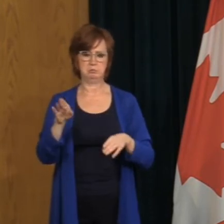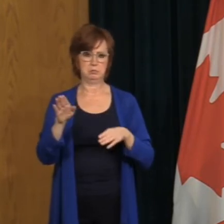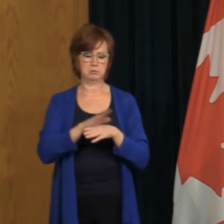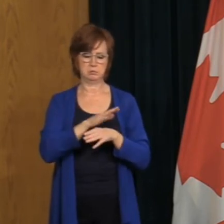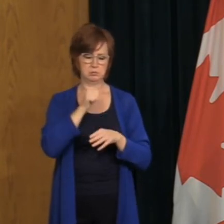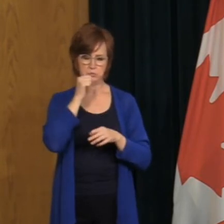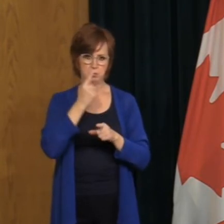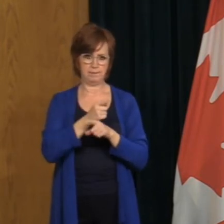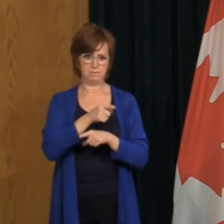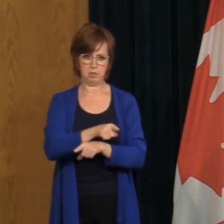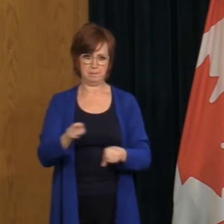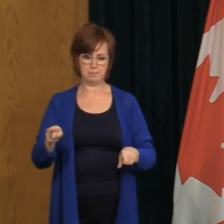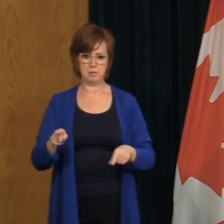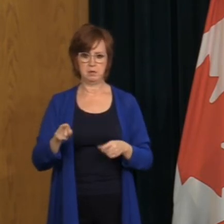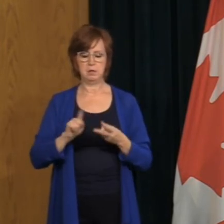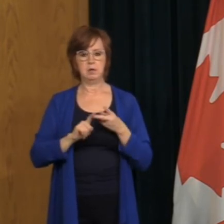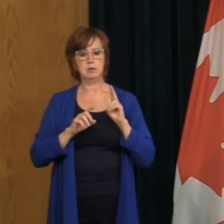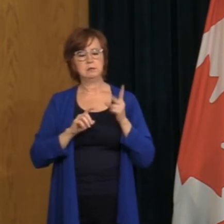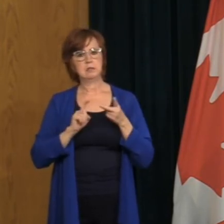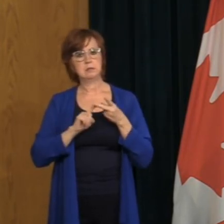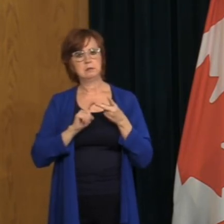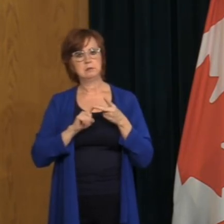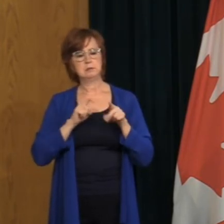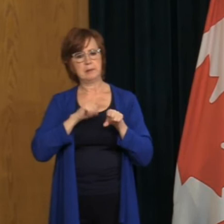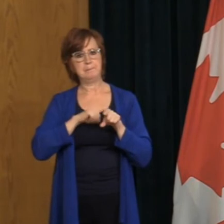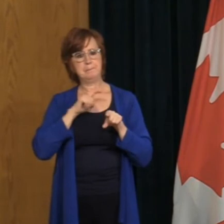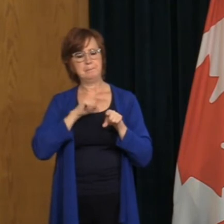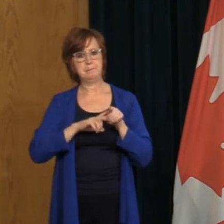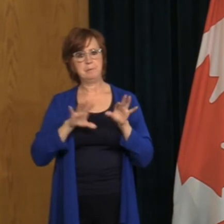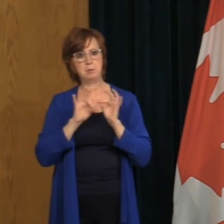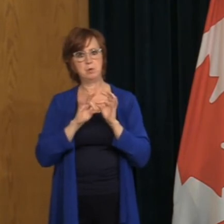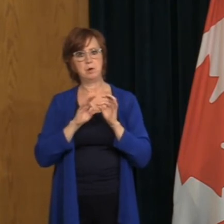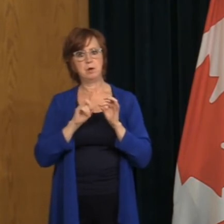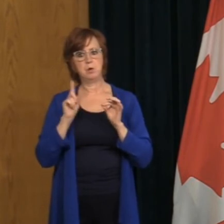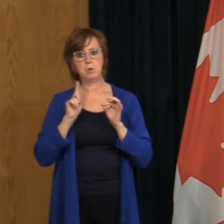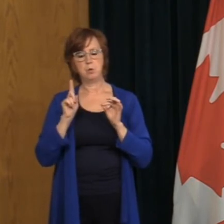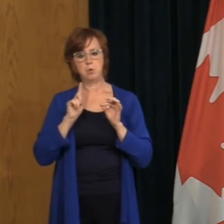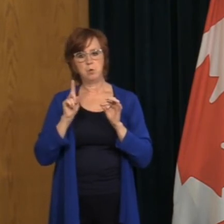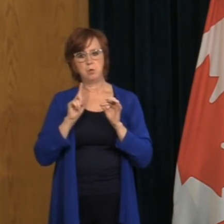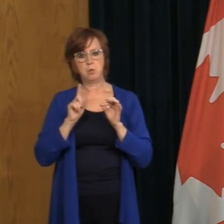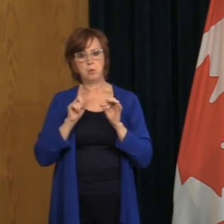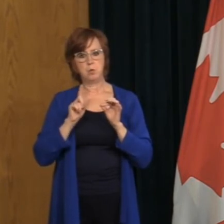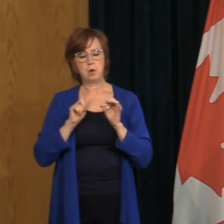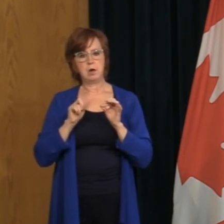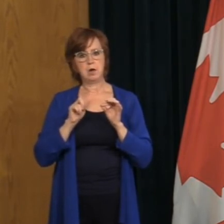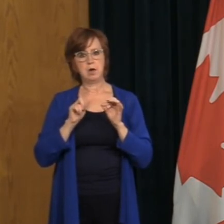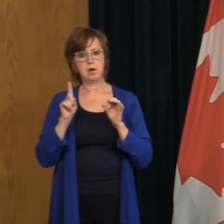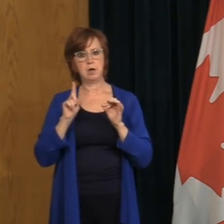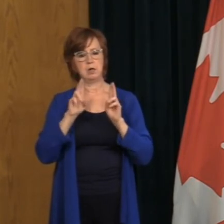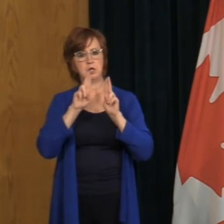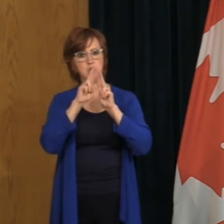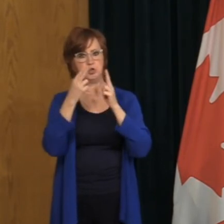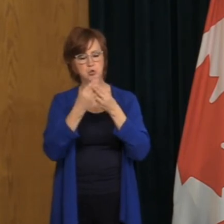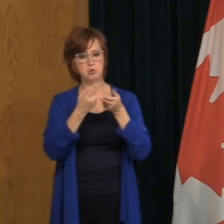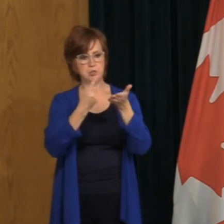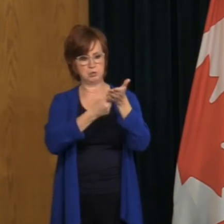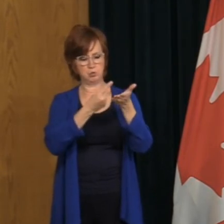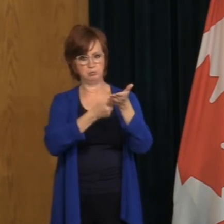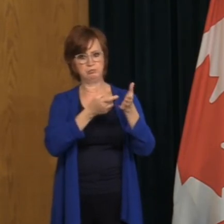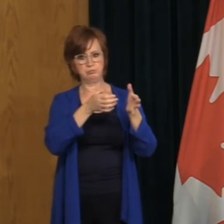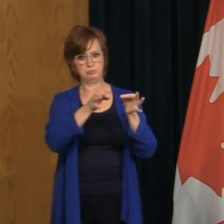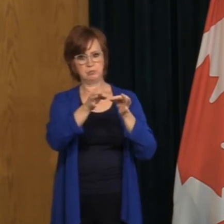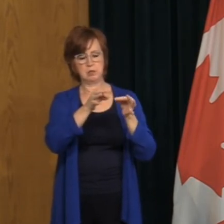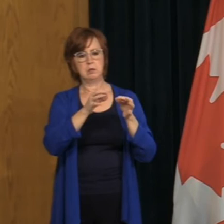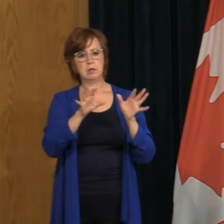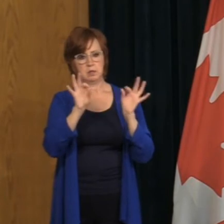time dated. Collective bargaining is where these types of conversations around sick pay should occur. But if there is something that